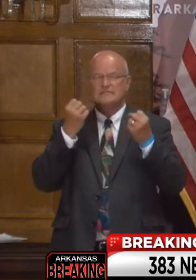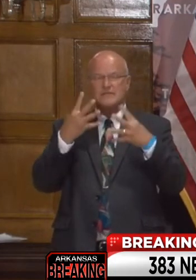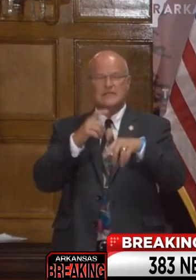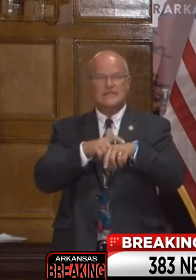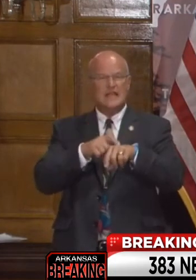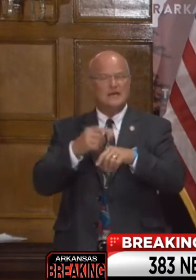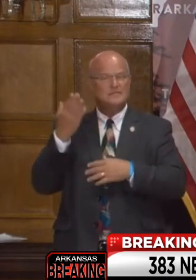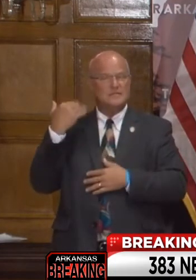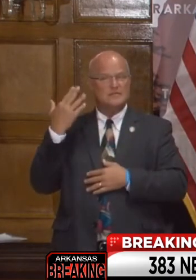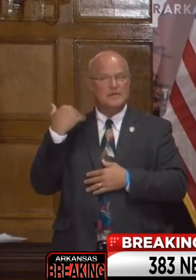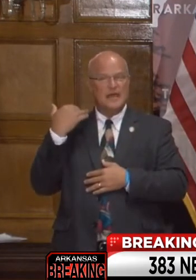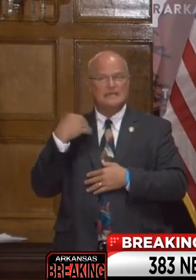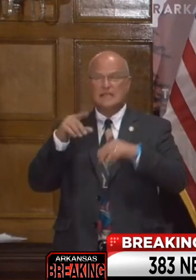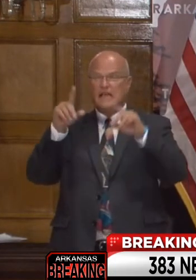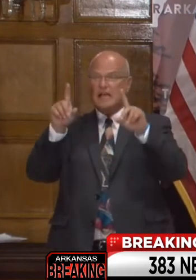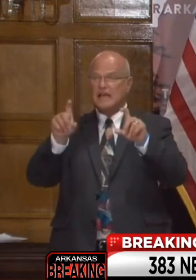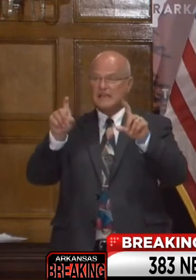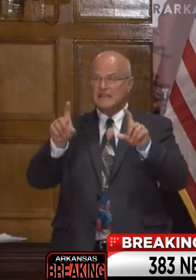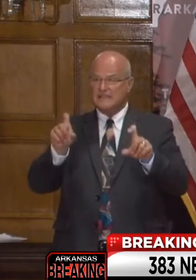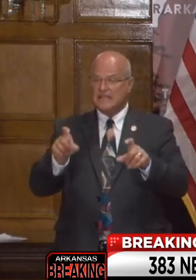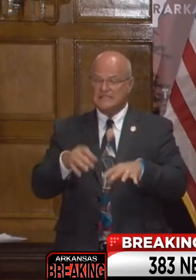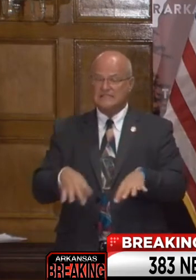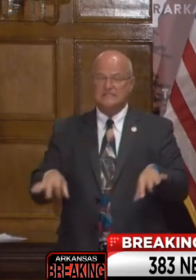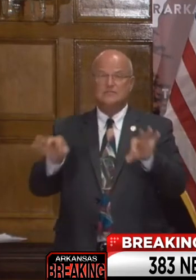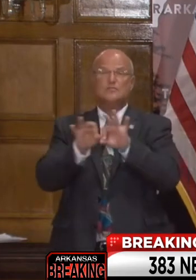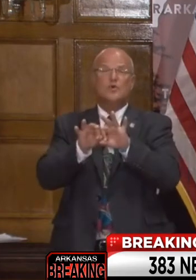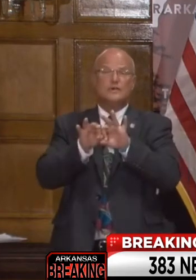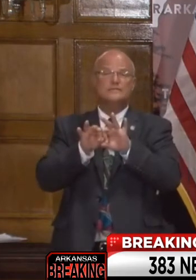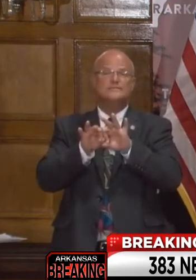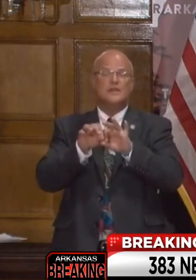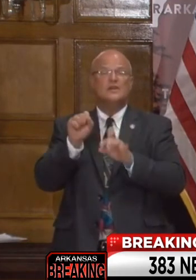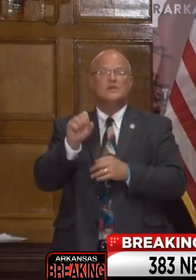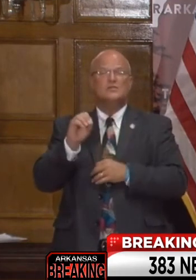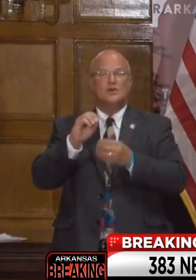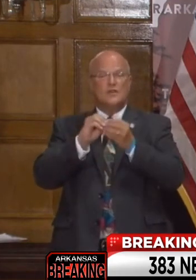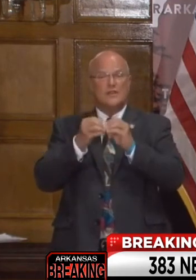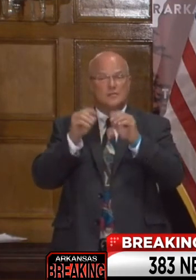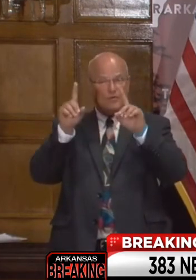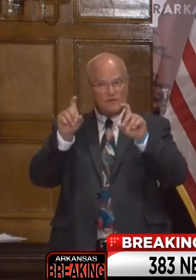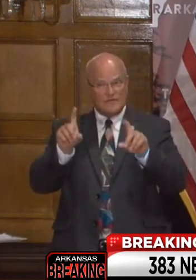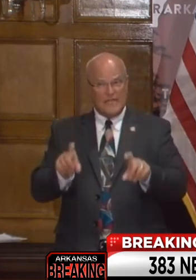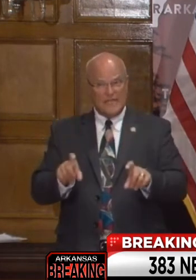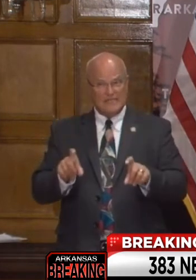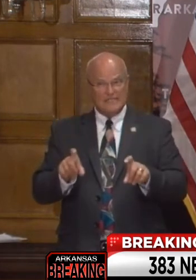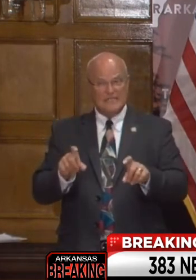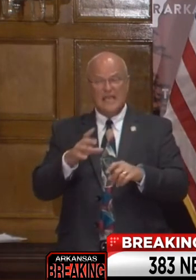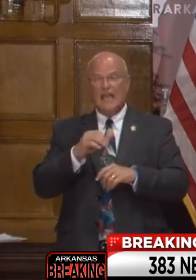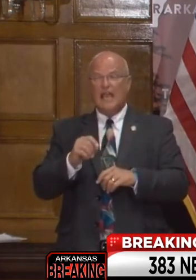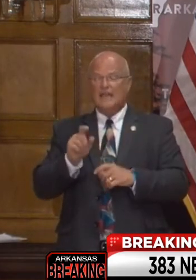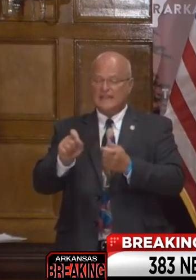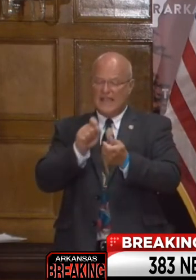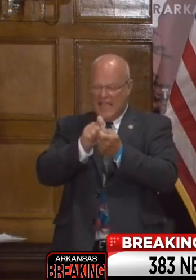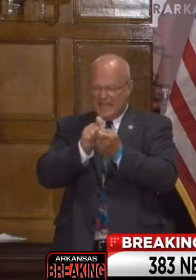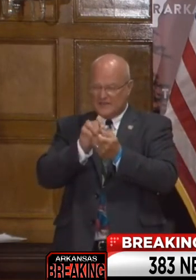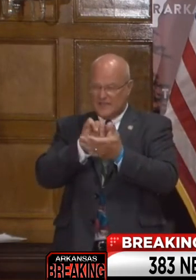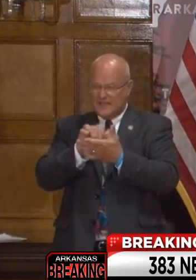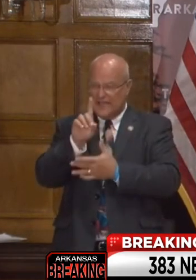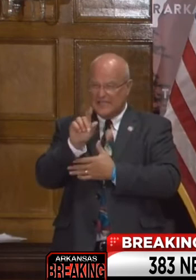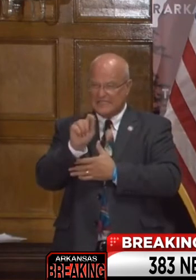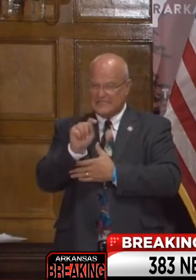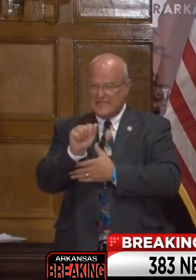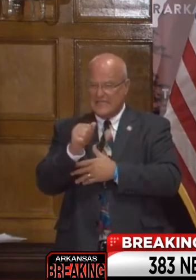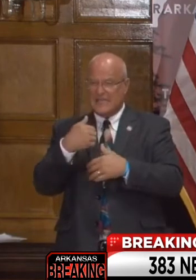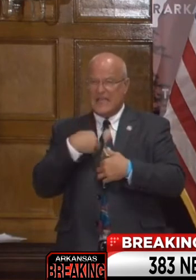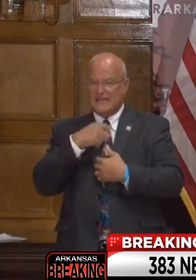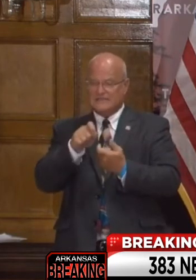times, the testing issue is critical to this. So the number of tests and the accuracy of that data to have